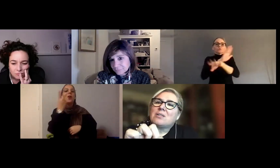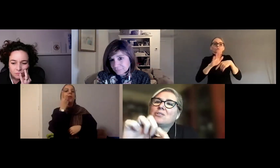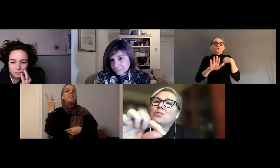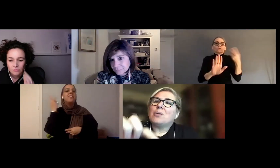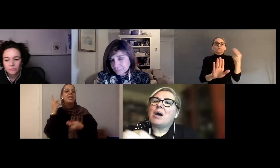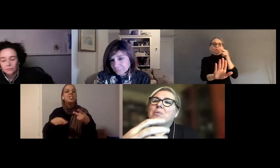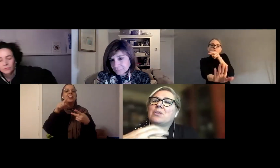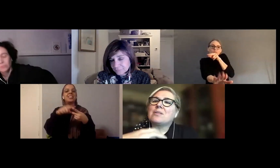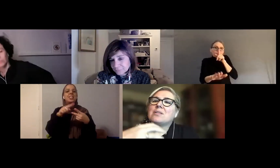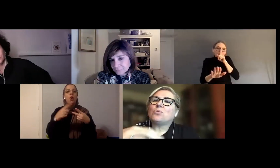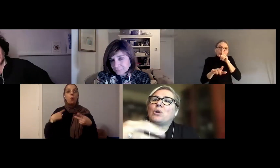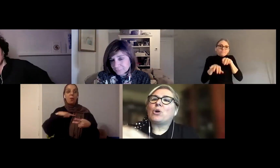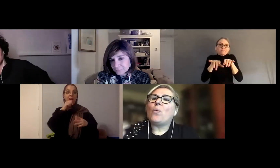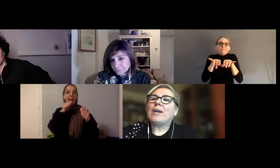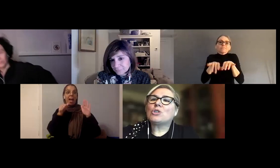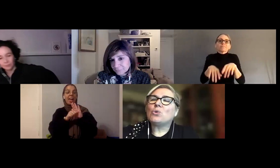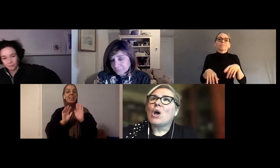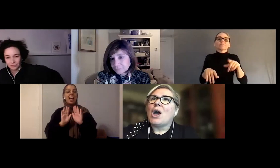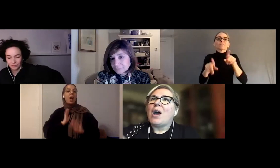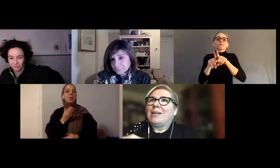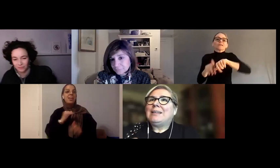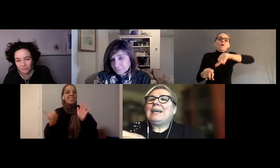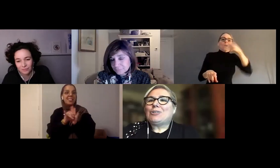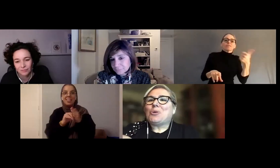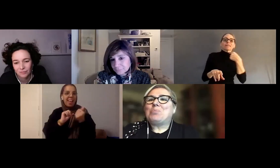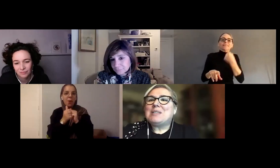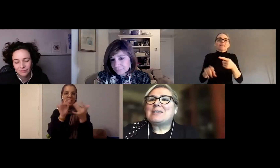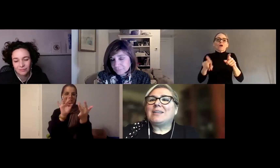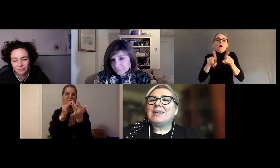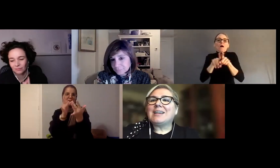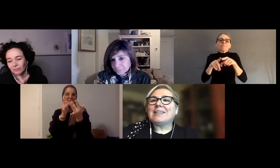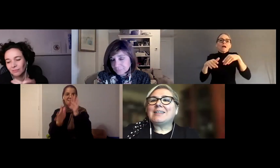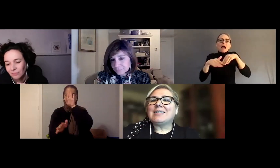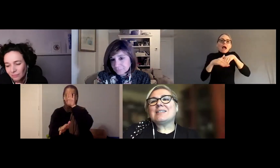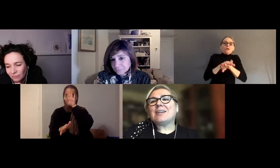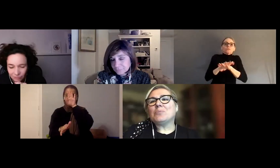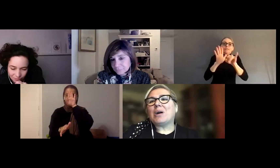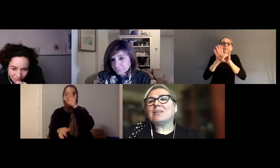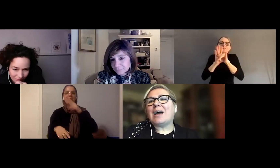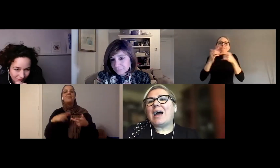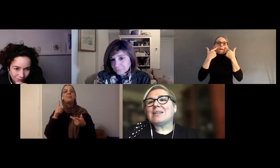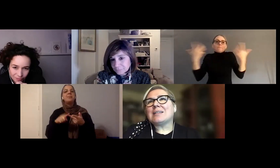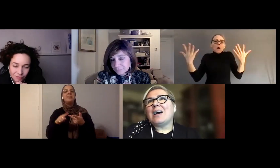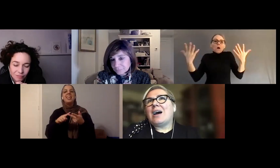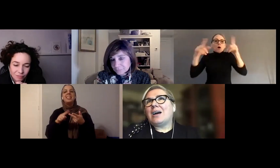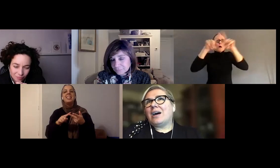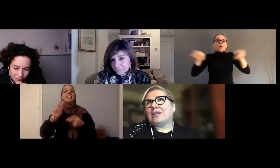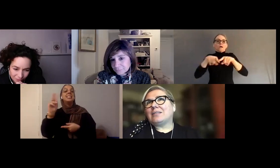subjects start to come up, the things that we are going to later be studying. And then in the second part,